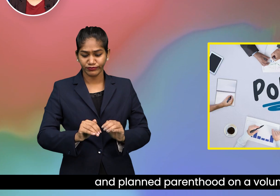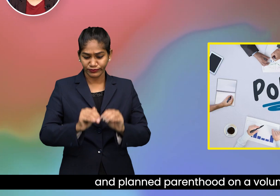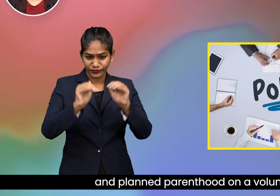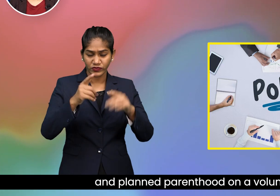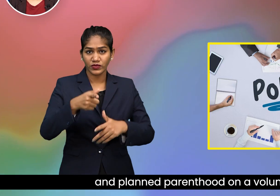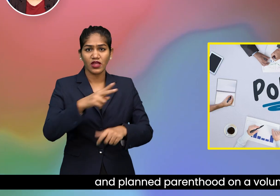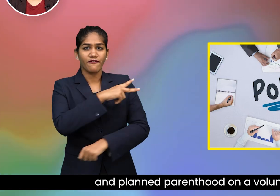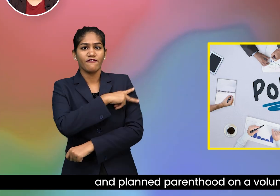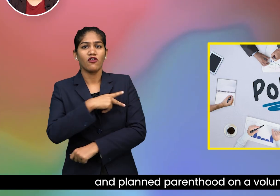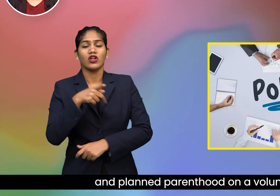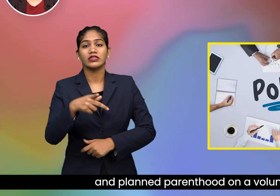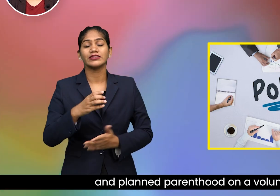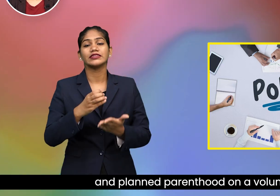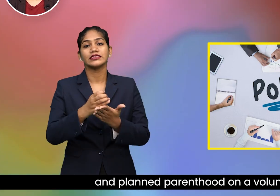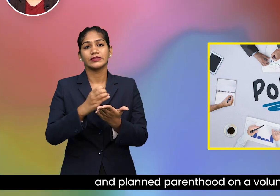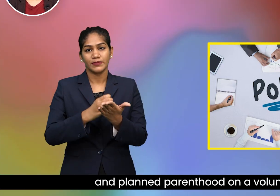on a voluntary basis.